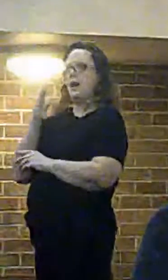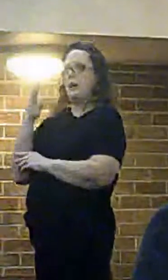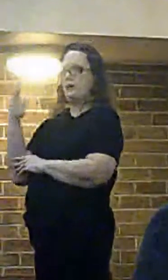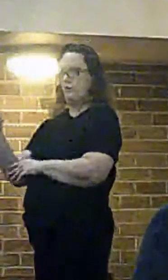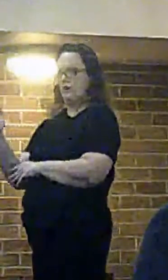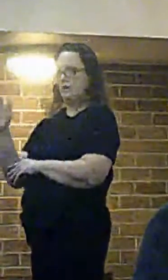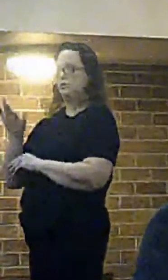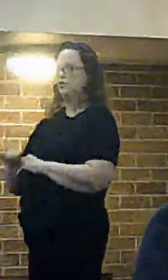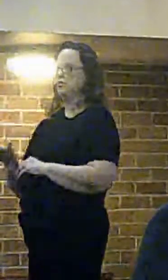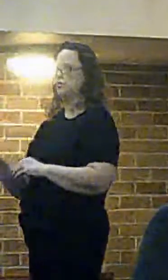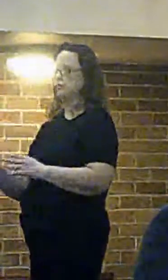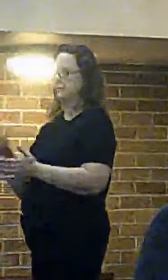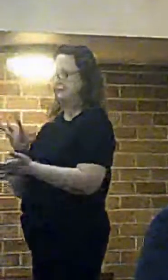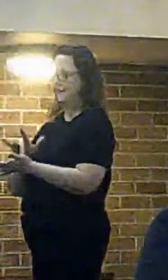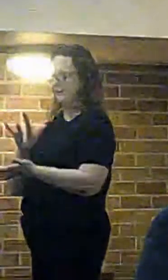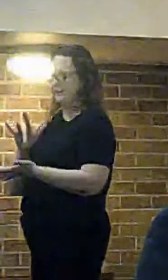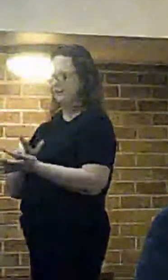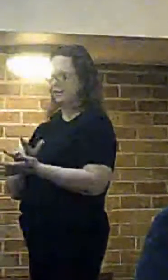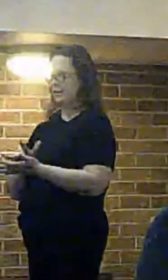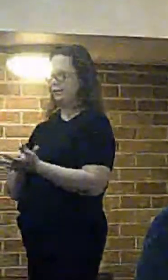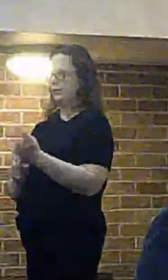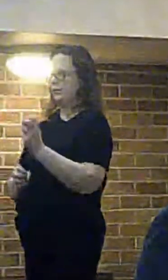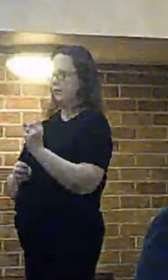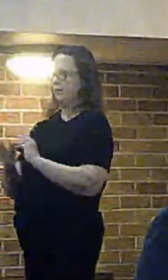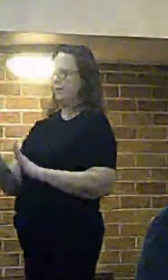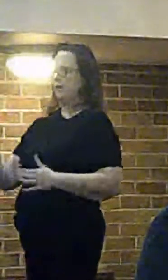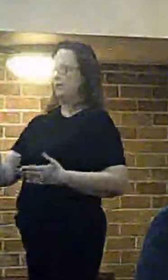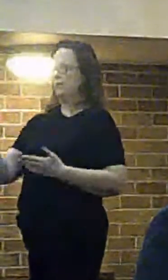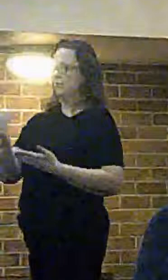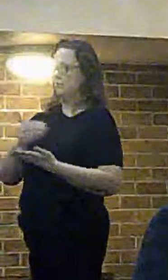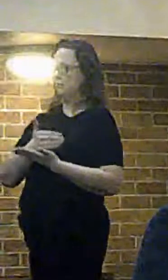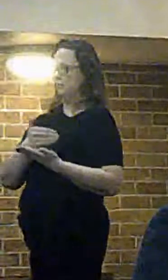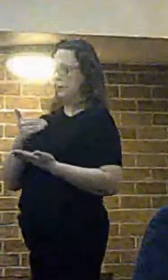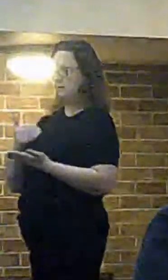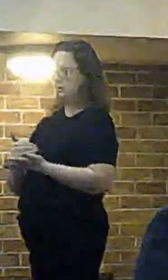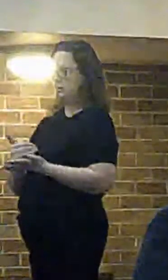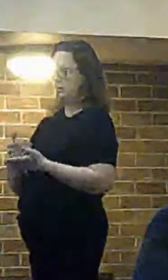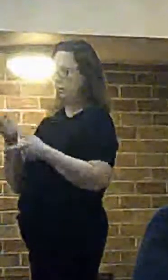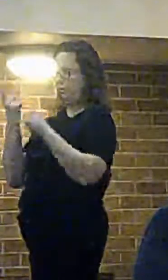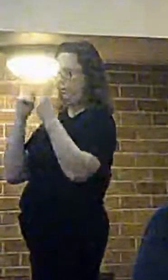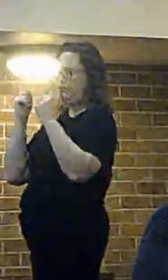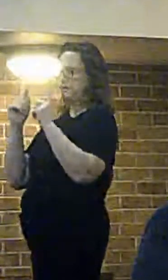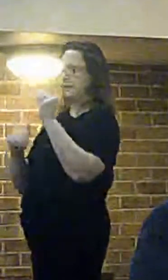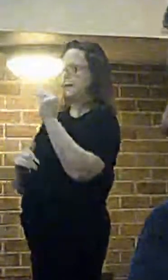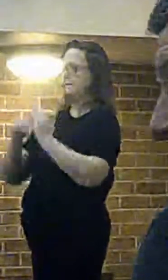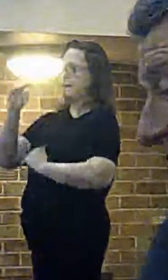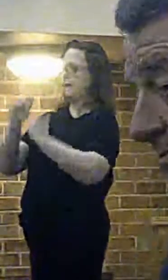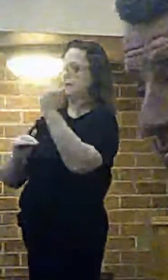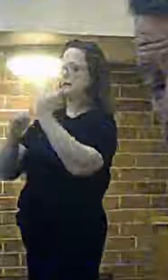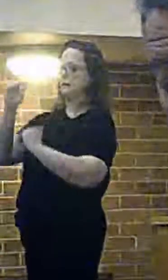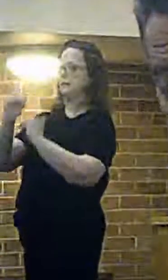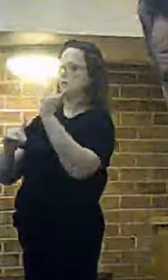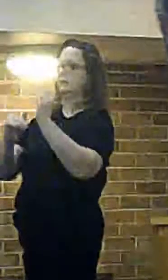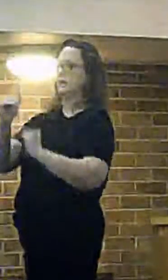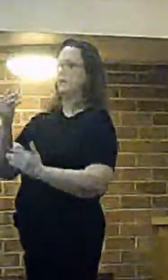centre, which the Fire and Rescue Authority might build and take the whole cost for, in which